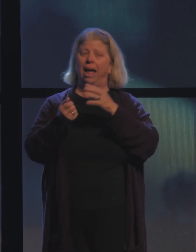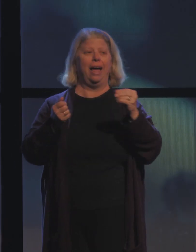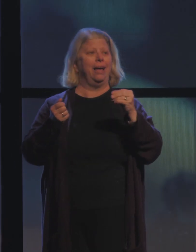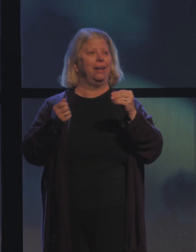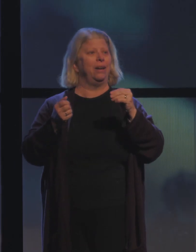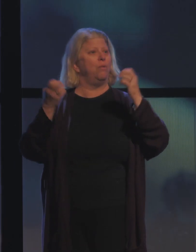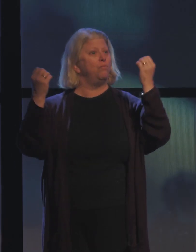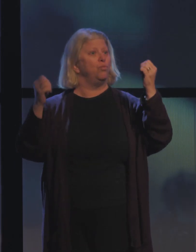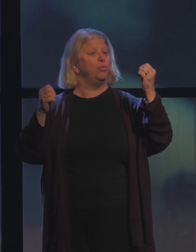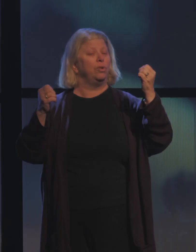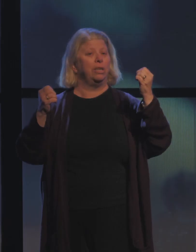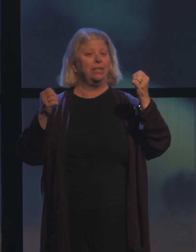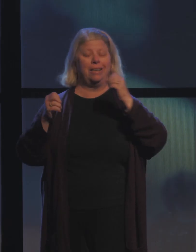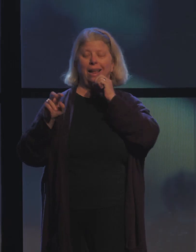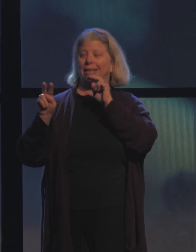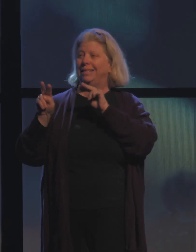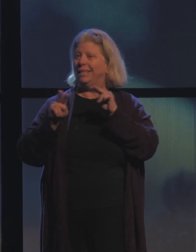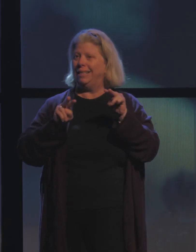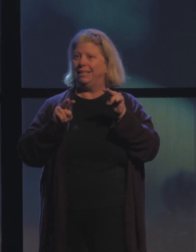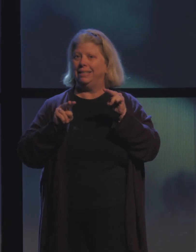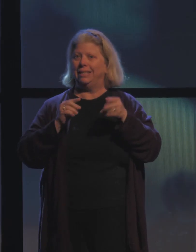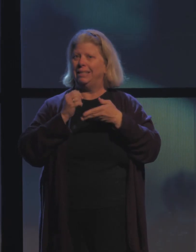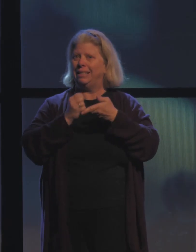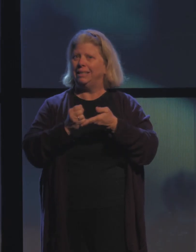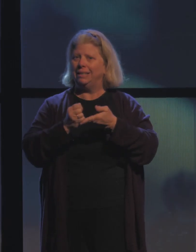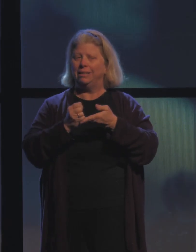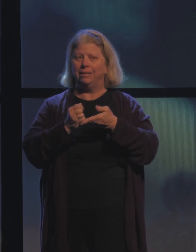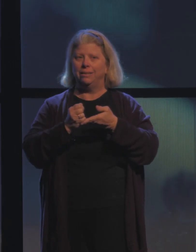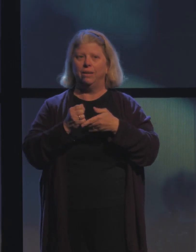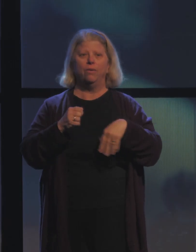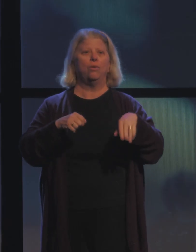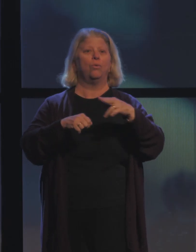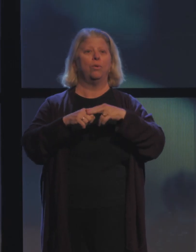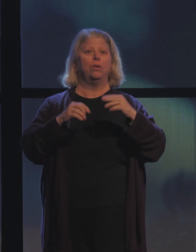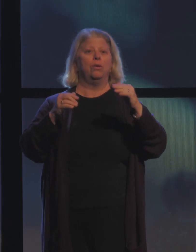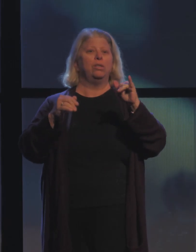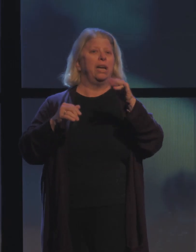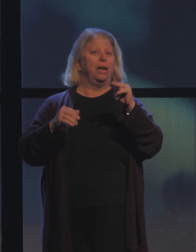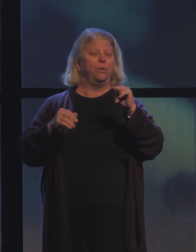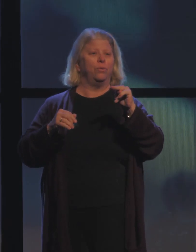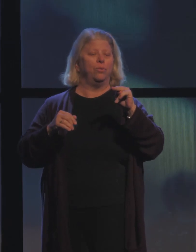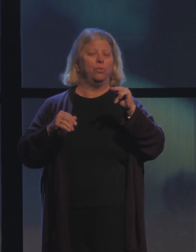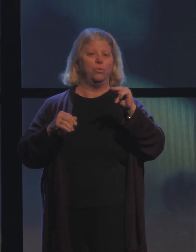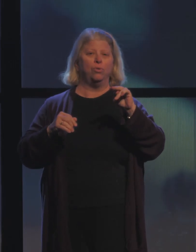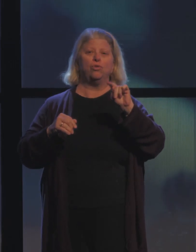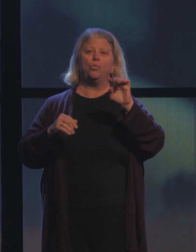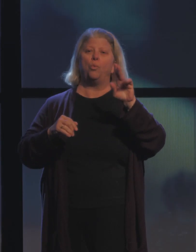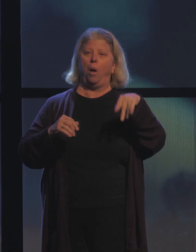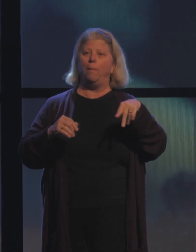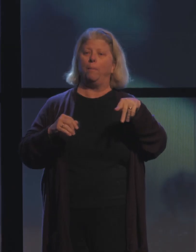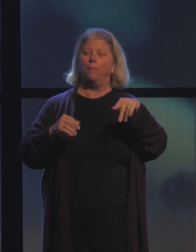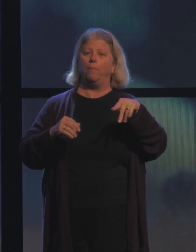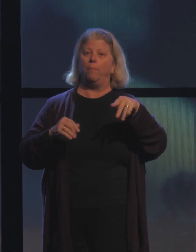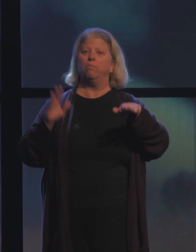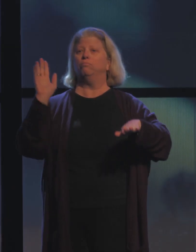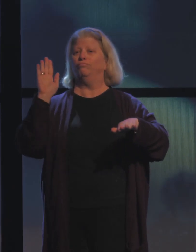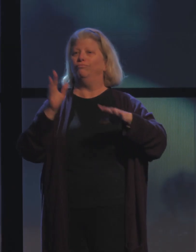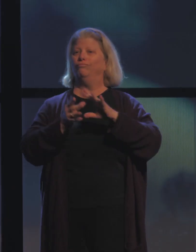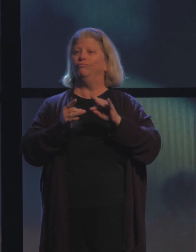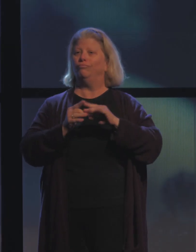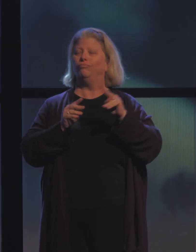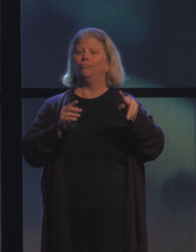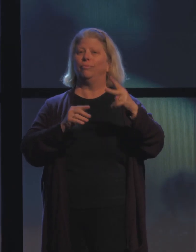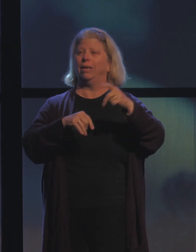those spaces and not really seeing that. Of course, in January, President Trump was inaugurated for his second